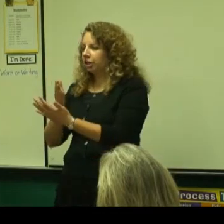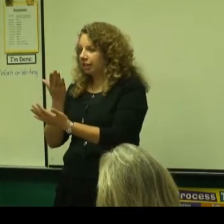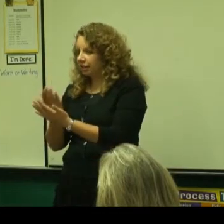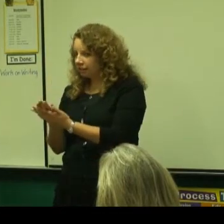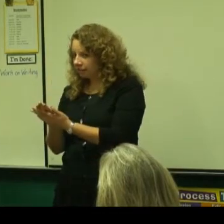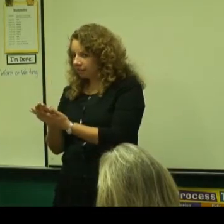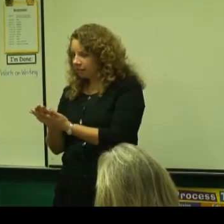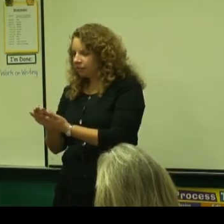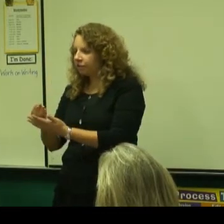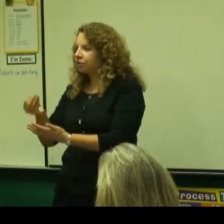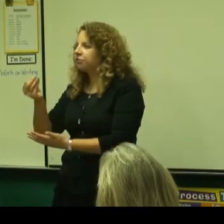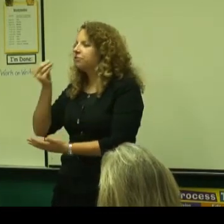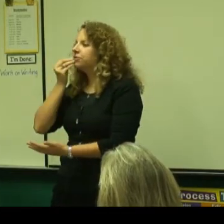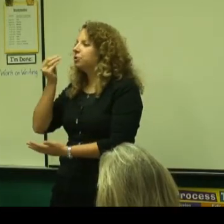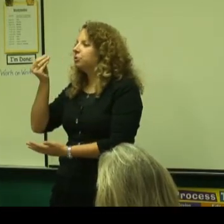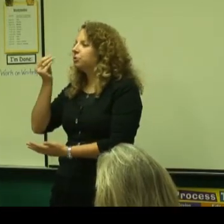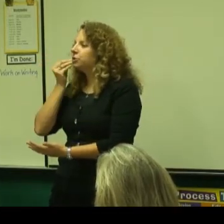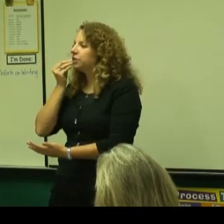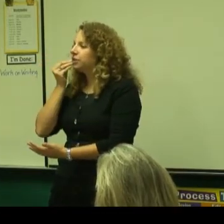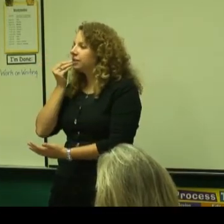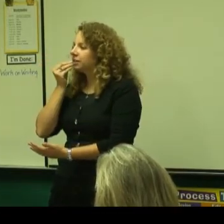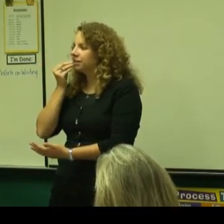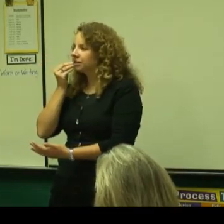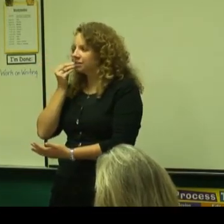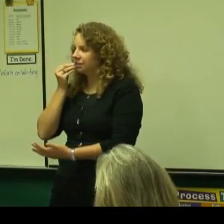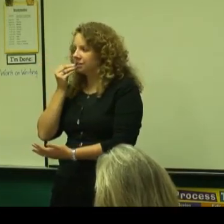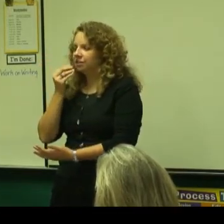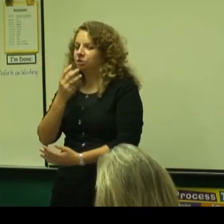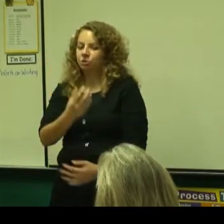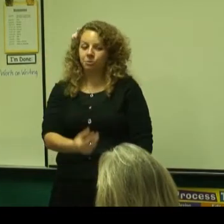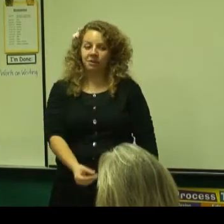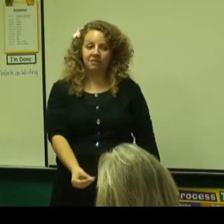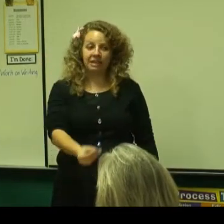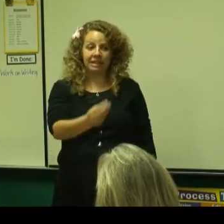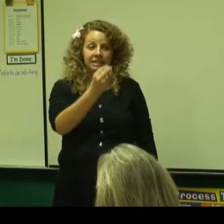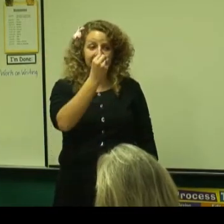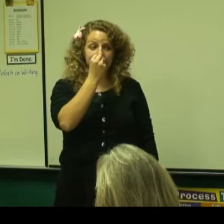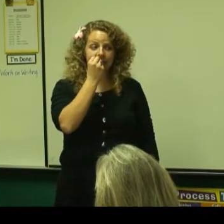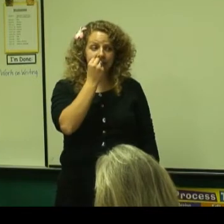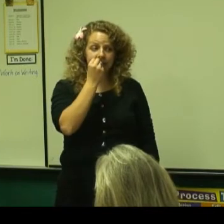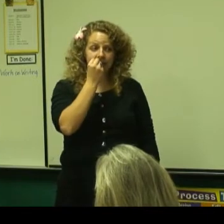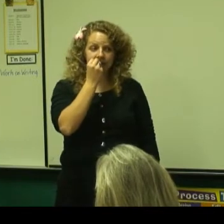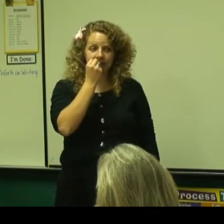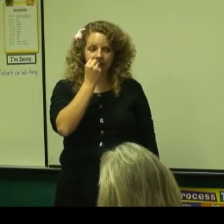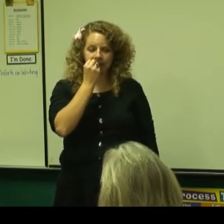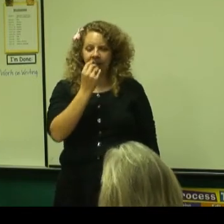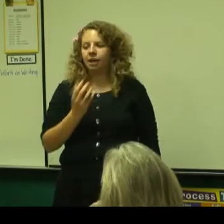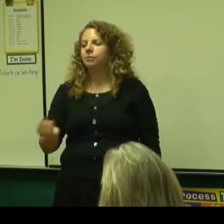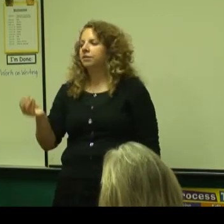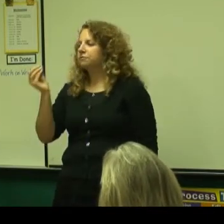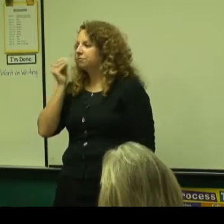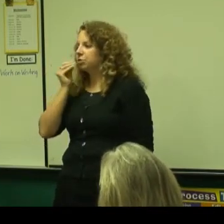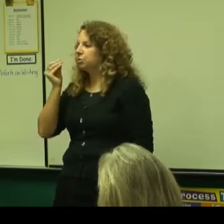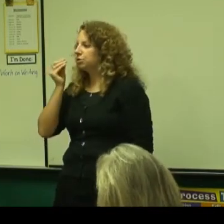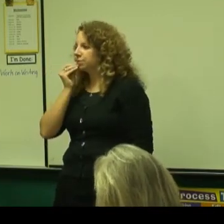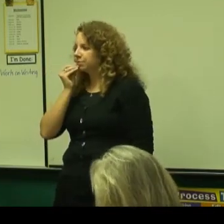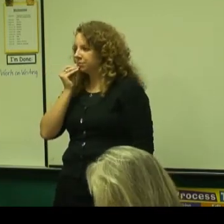cooking food. So we have eat, and we have food.